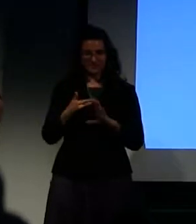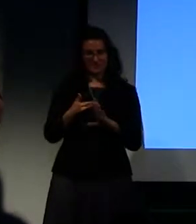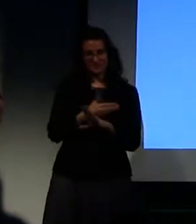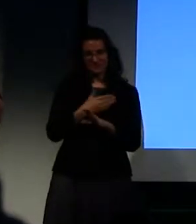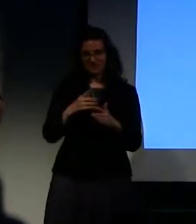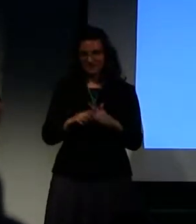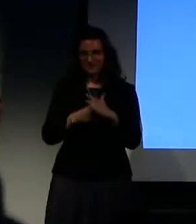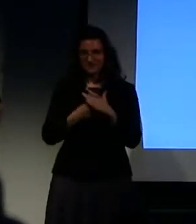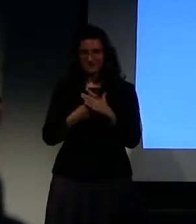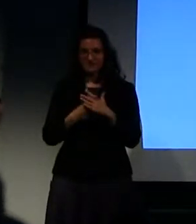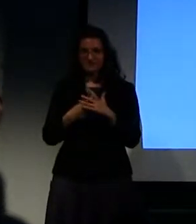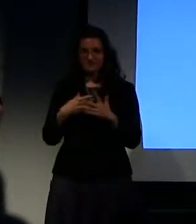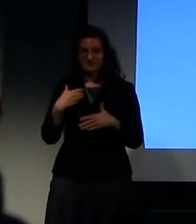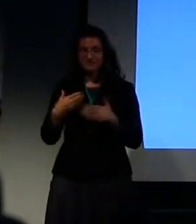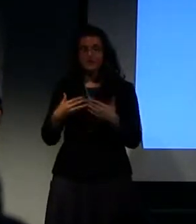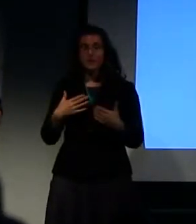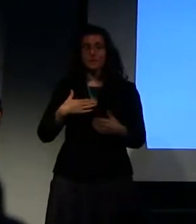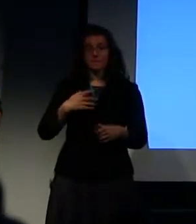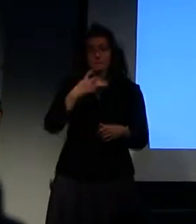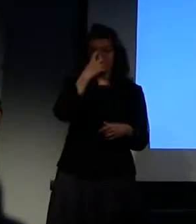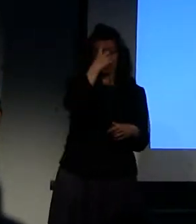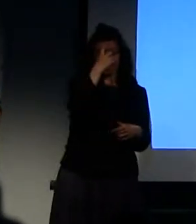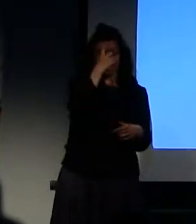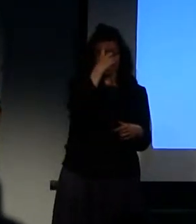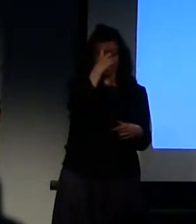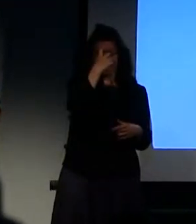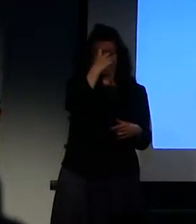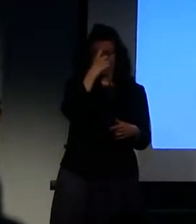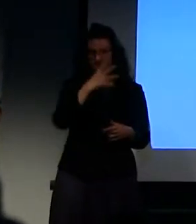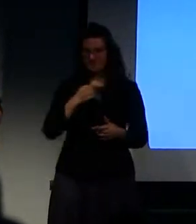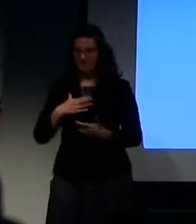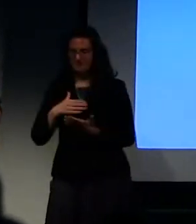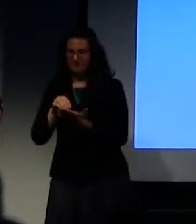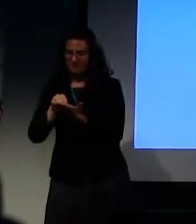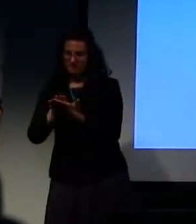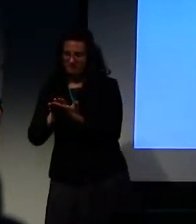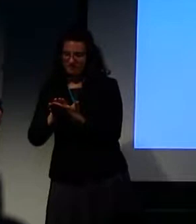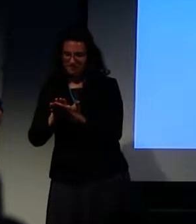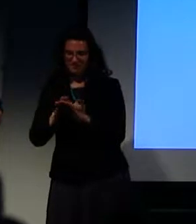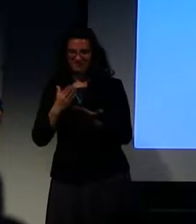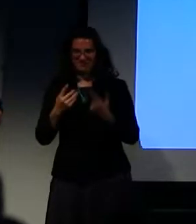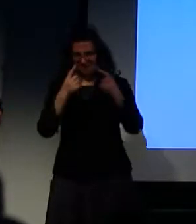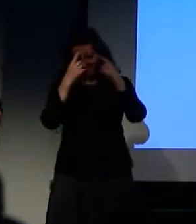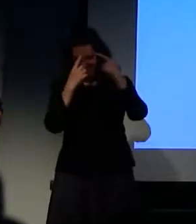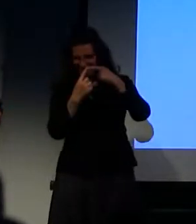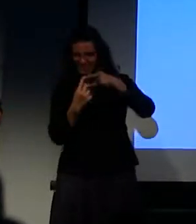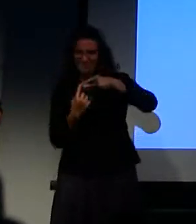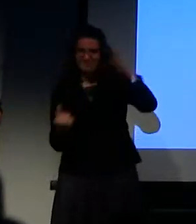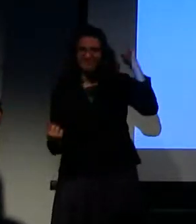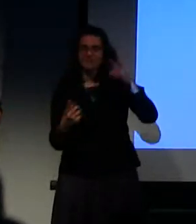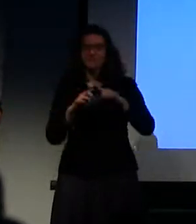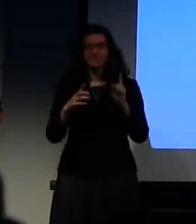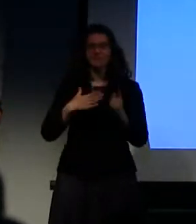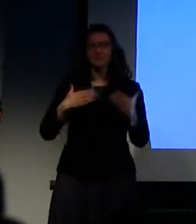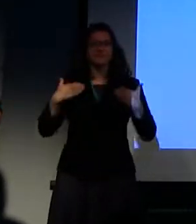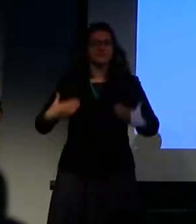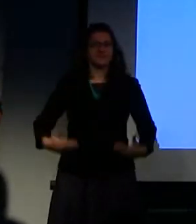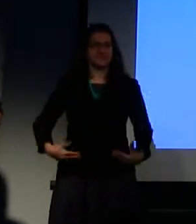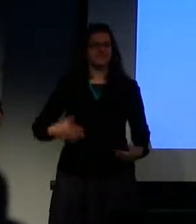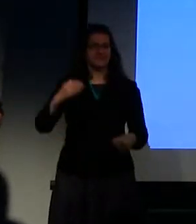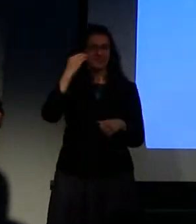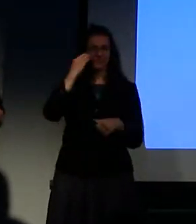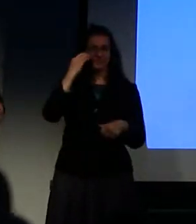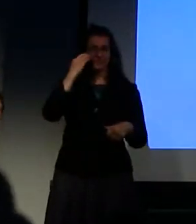my mind may disagree with what I put down on the paper, but my body knows what it's doing. And I have to